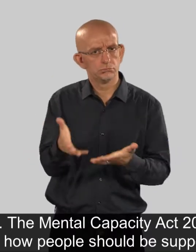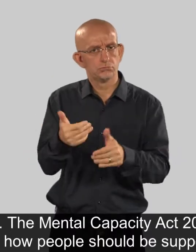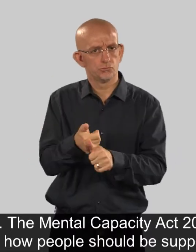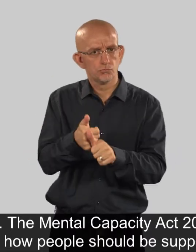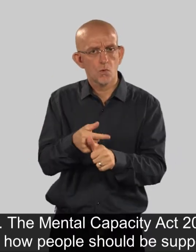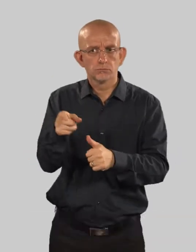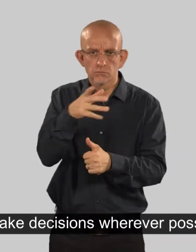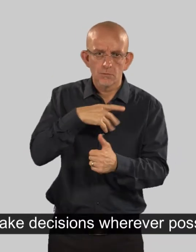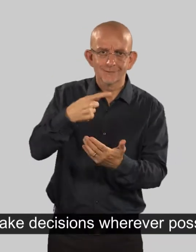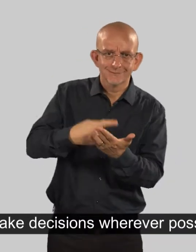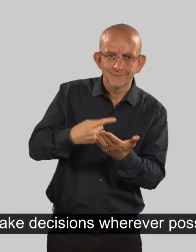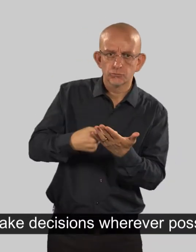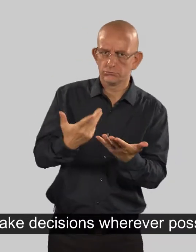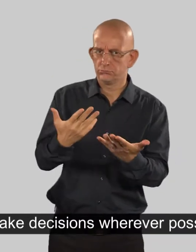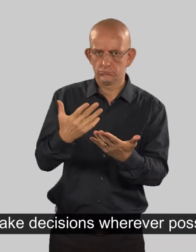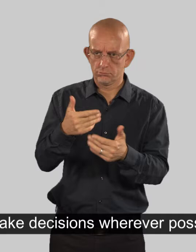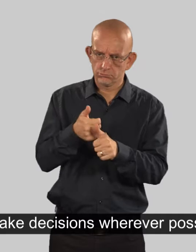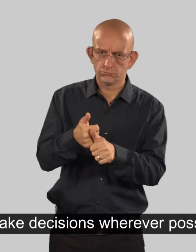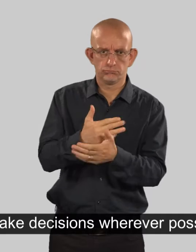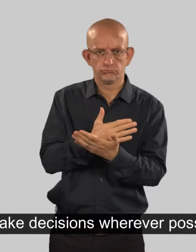to make decisions wherever possible.